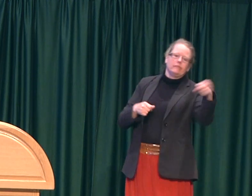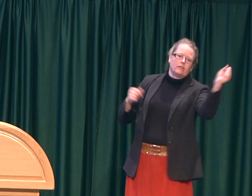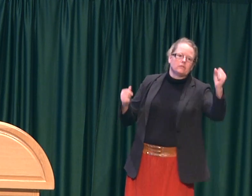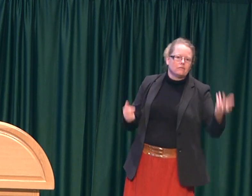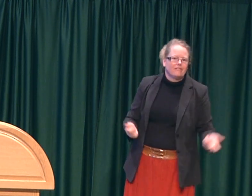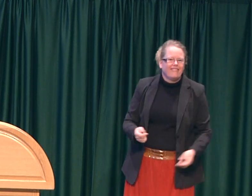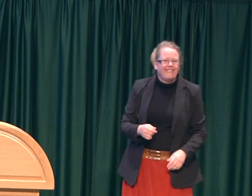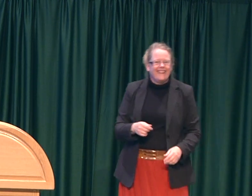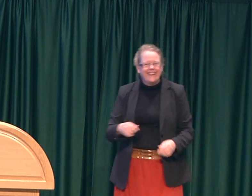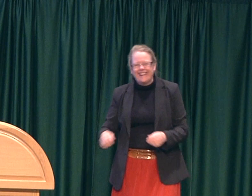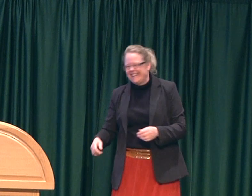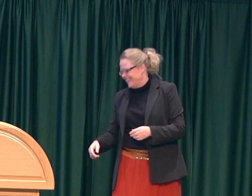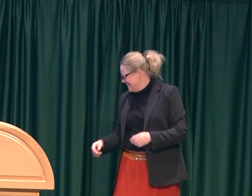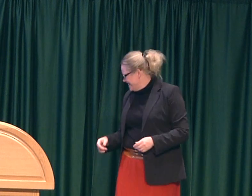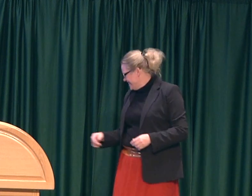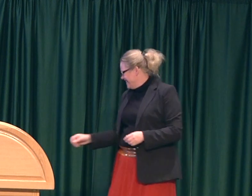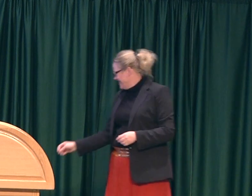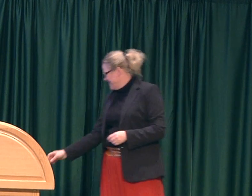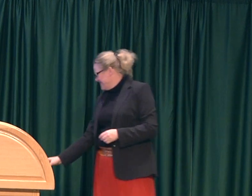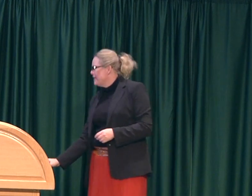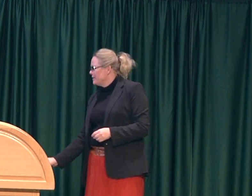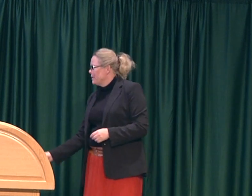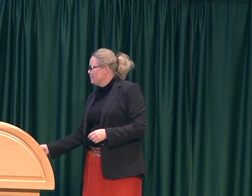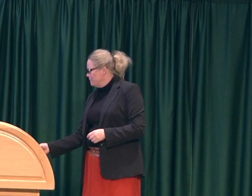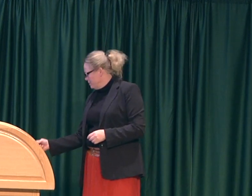And then after GA, then you can say yes and give your response.